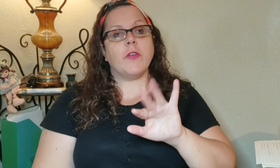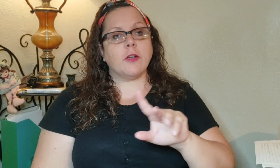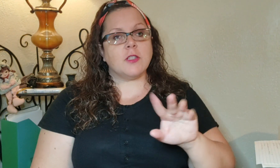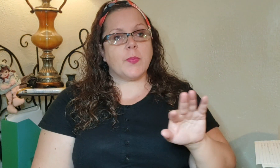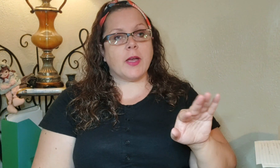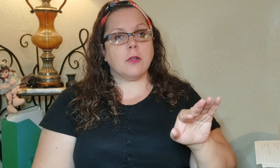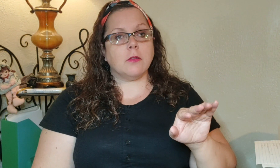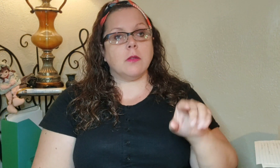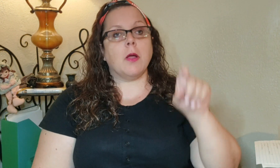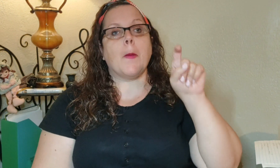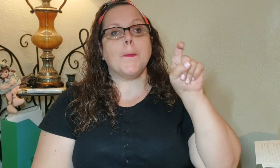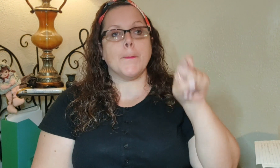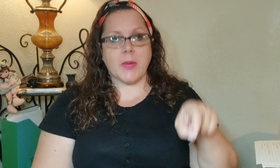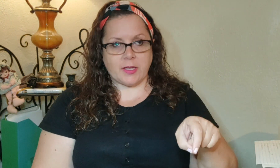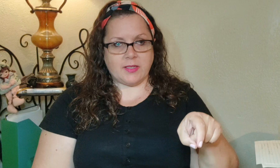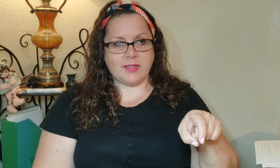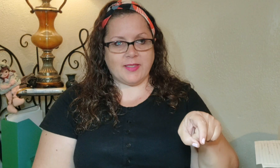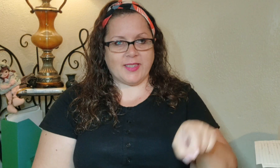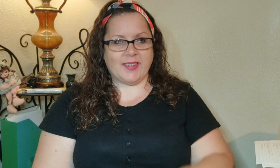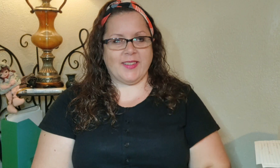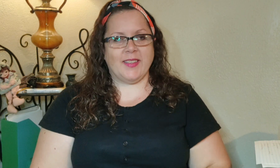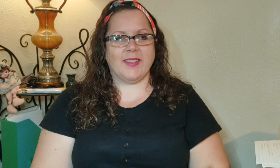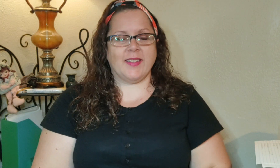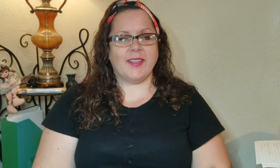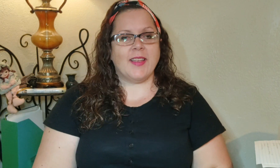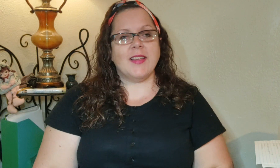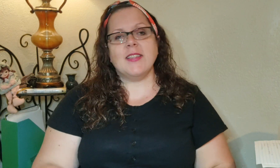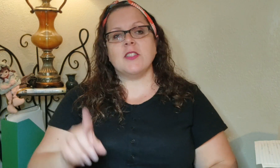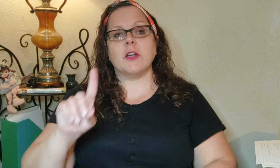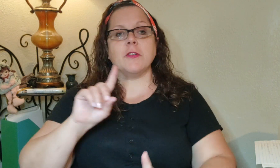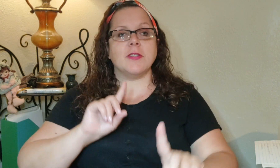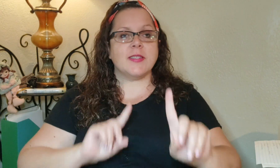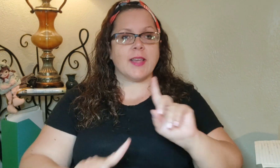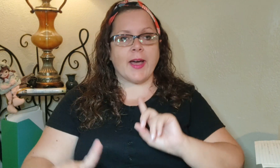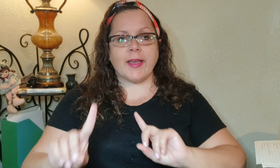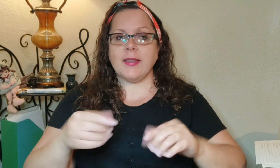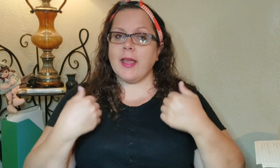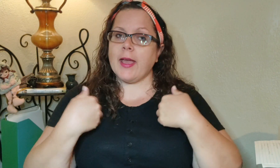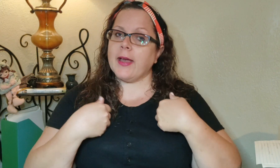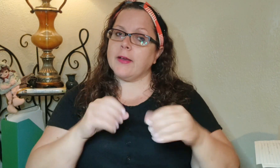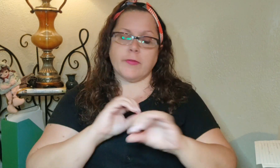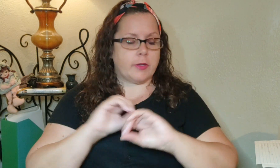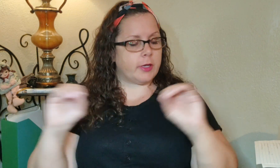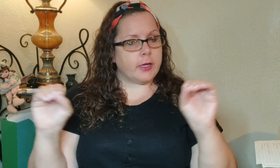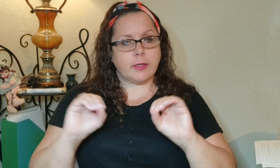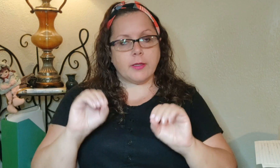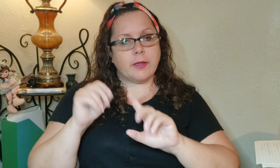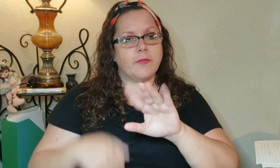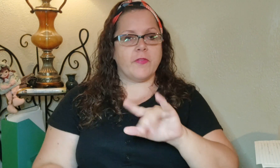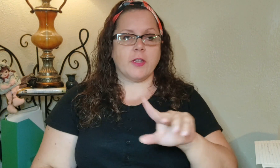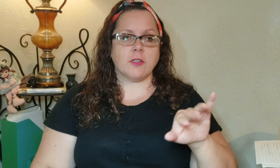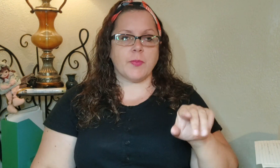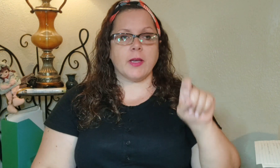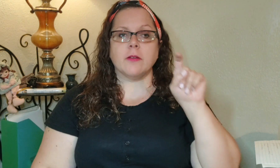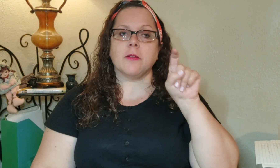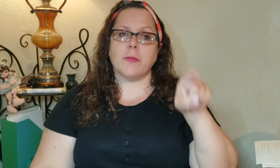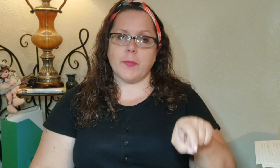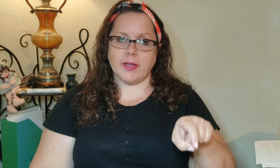Finger spell, must. So sign, have, none. Finger spell,